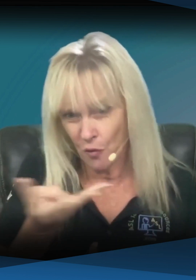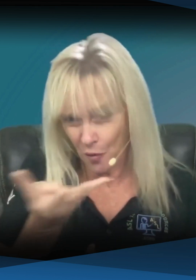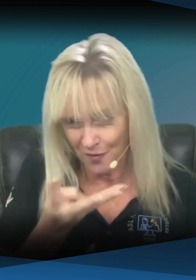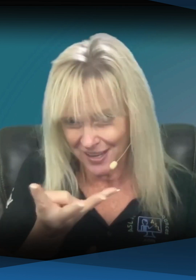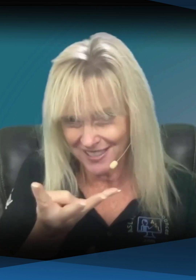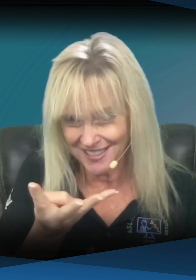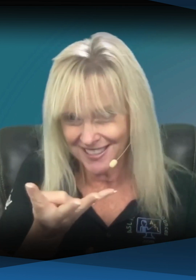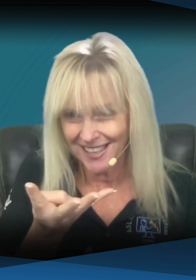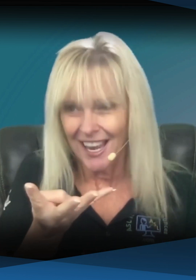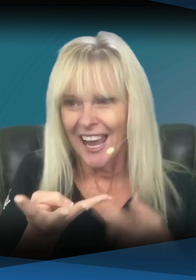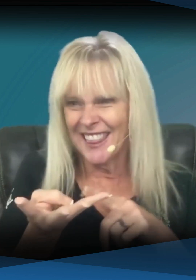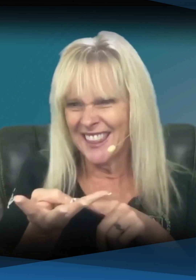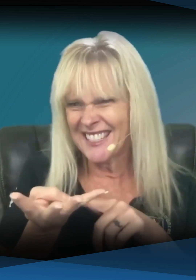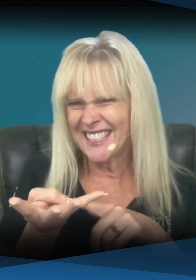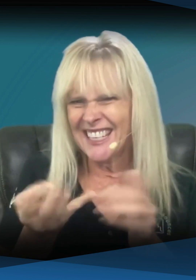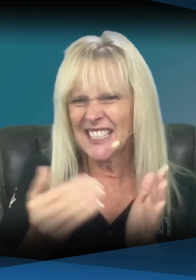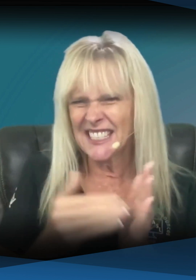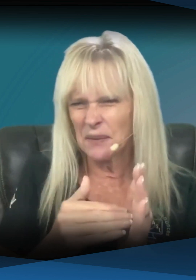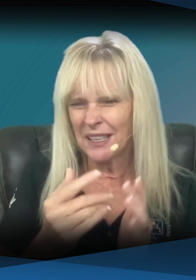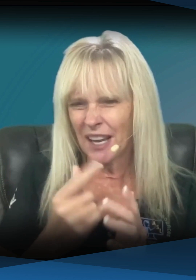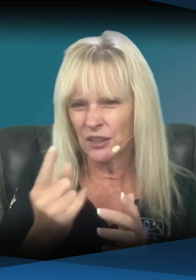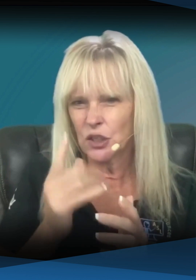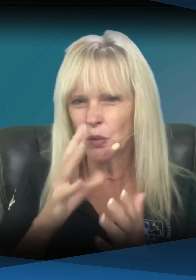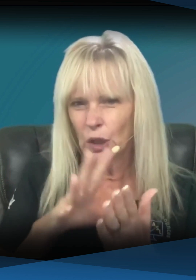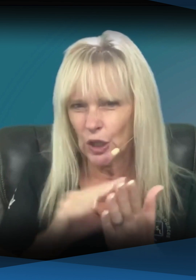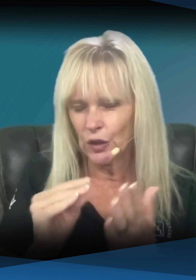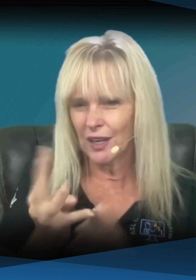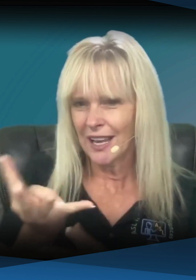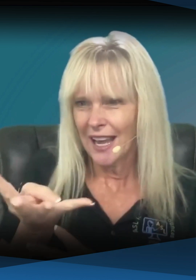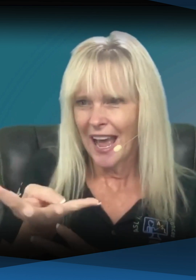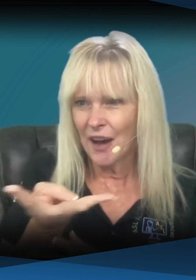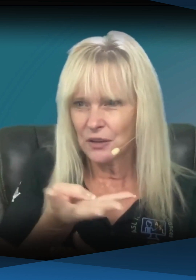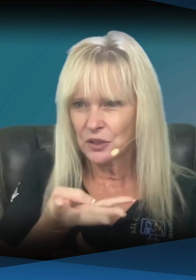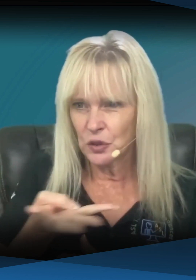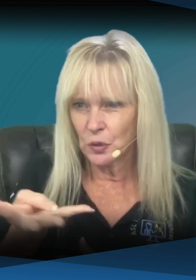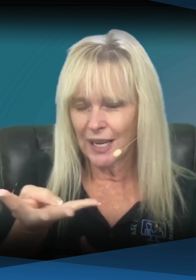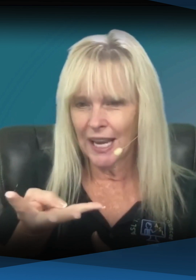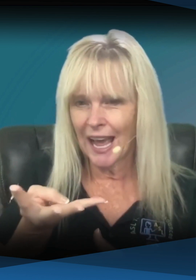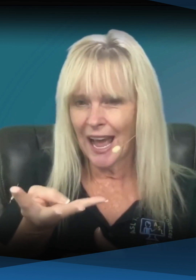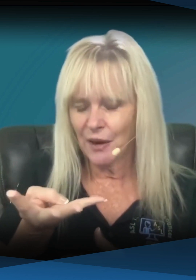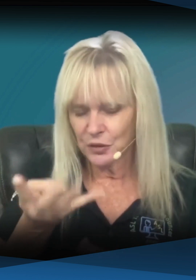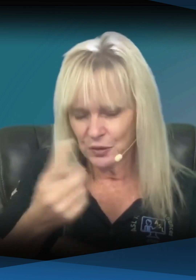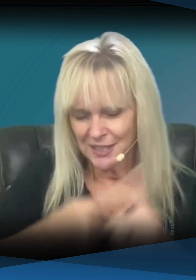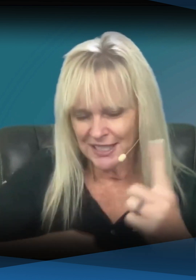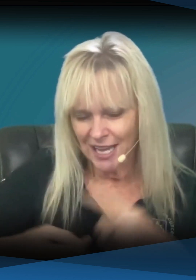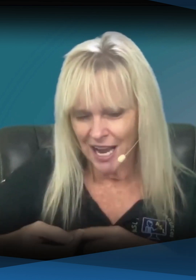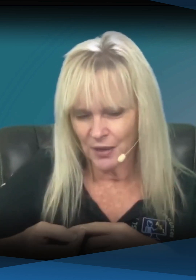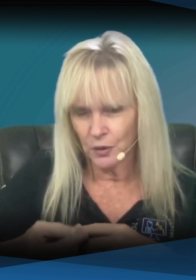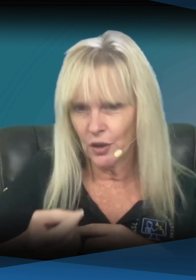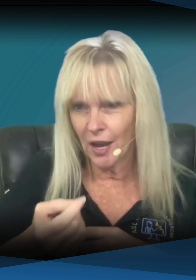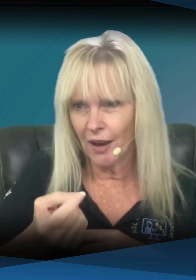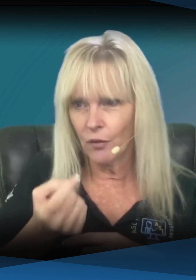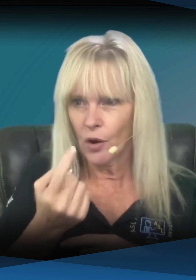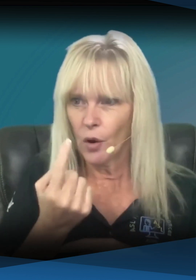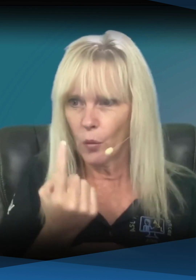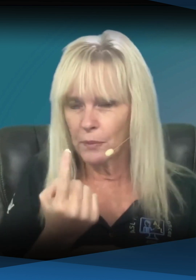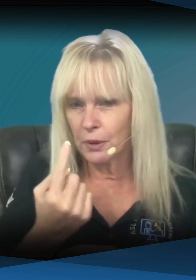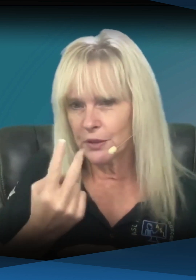of us, and this again is something else you will learn, how to sign when you have 1 person,